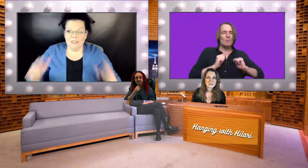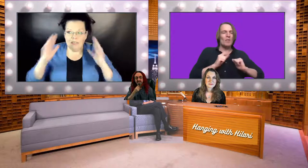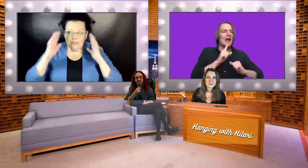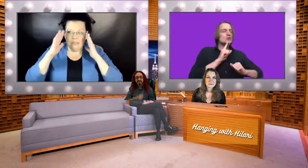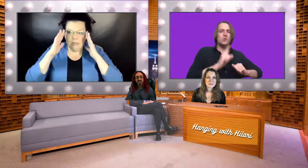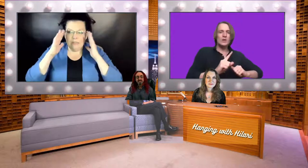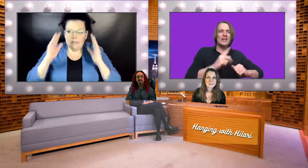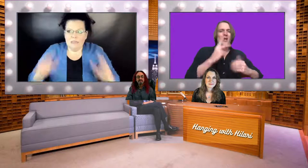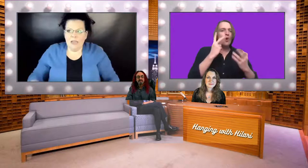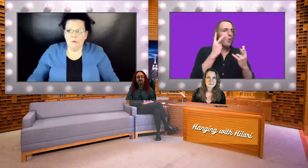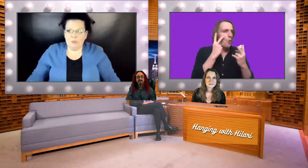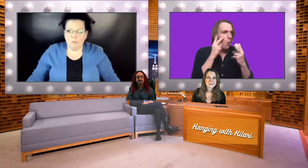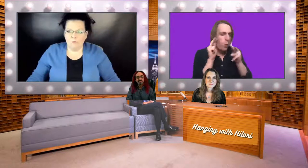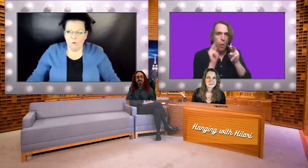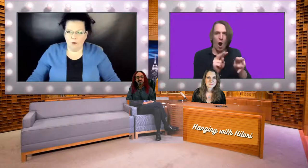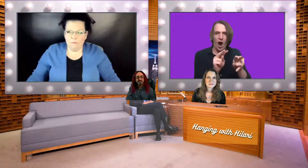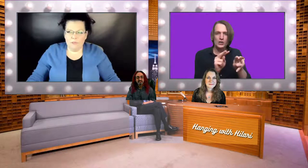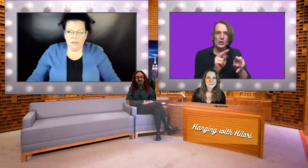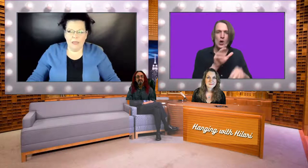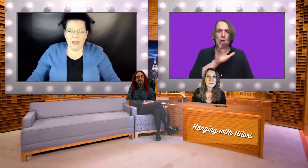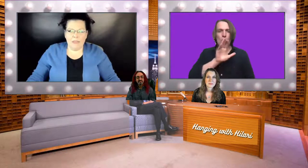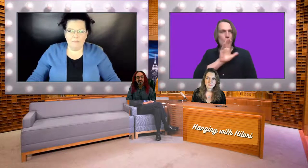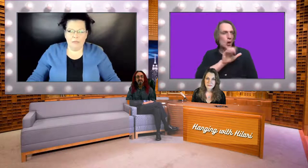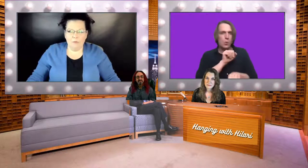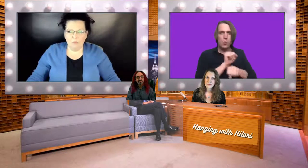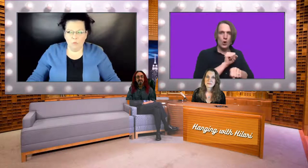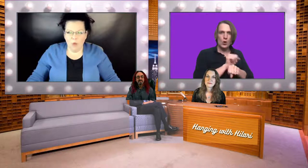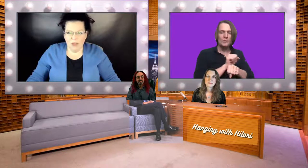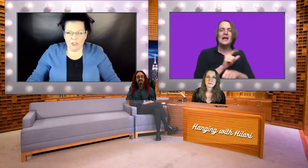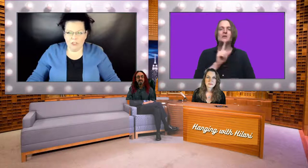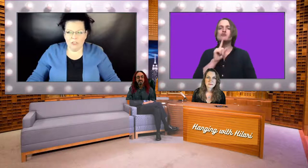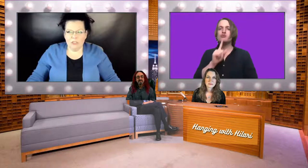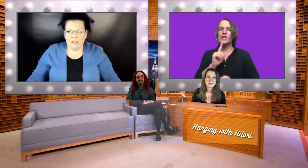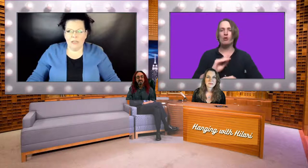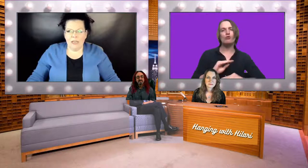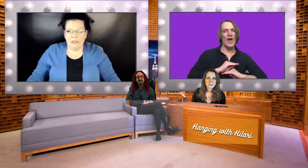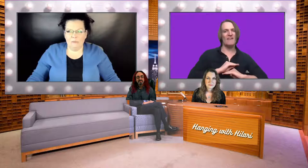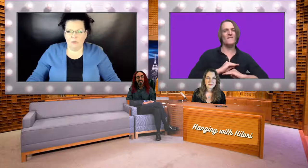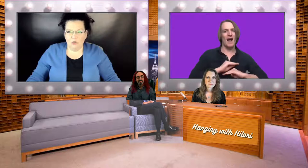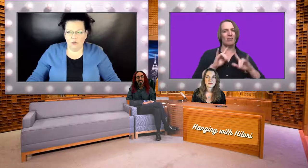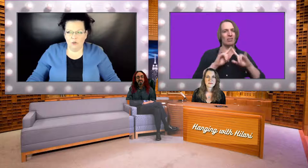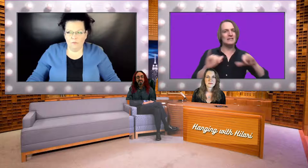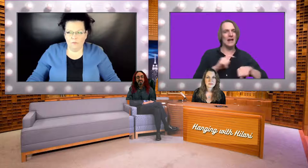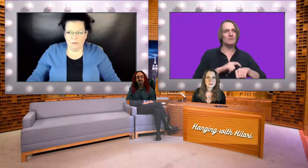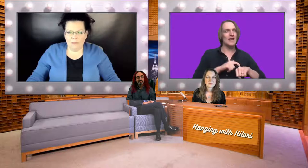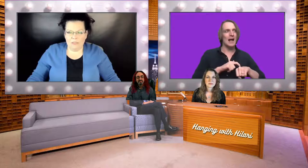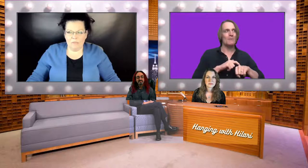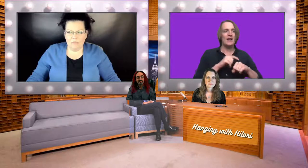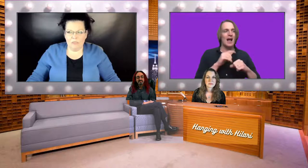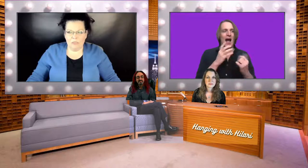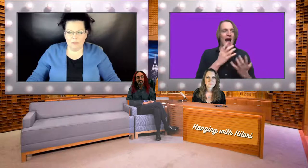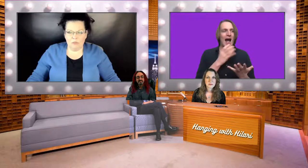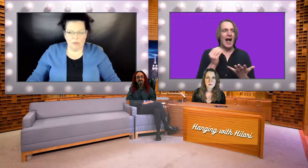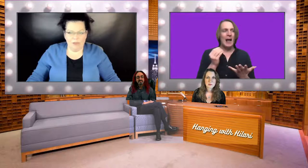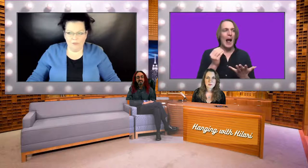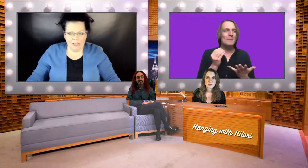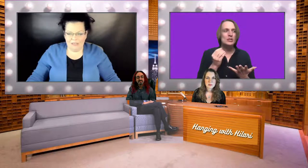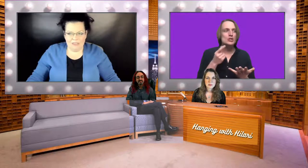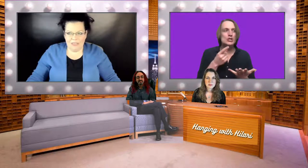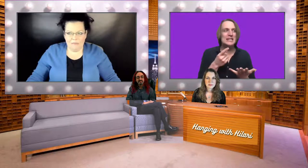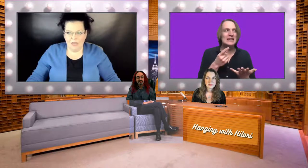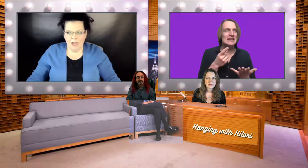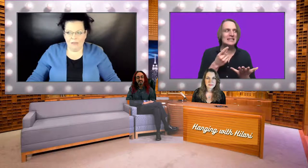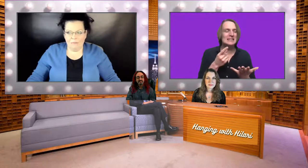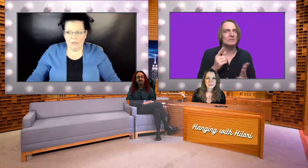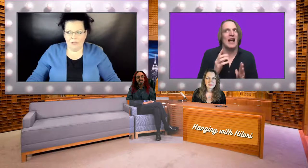to sit and see how it's performed and to be able to watch and observe, I mean, it was gratifying